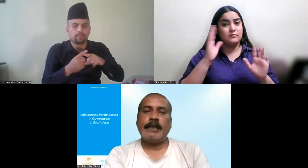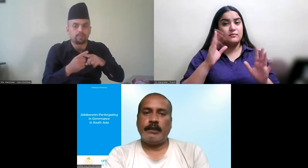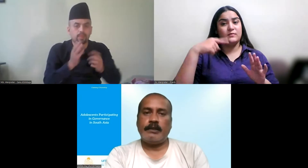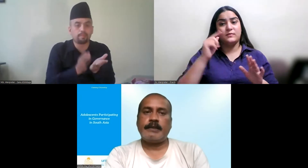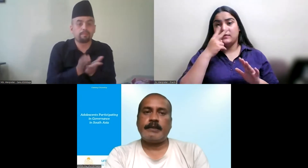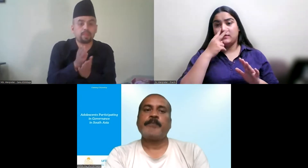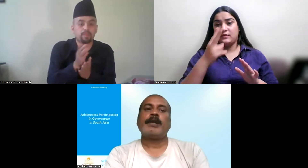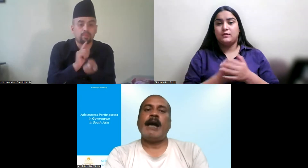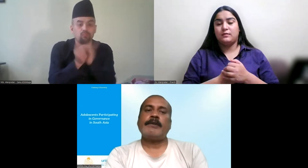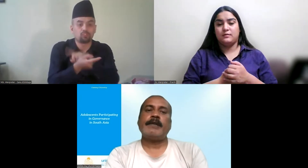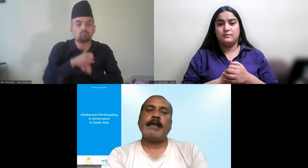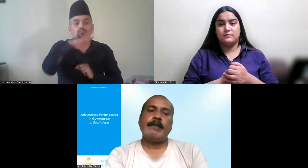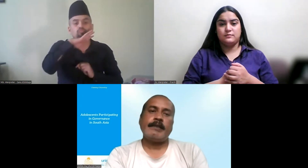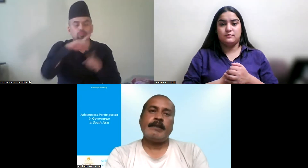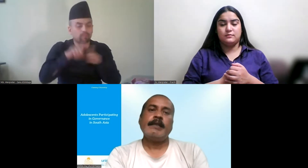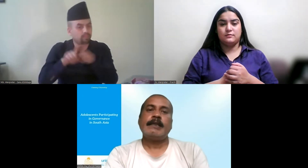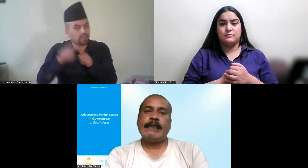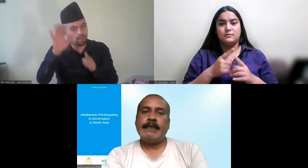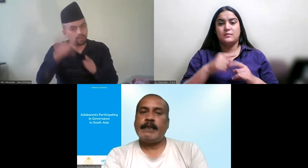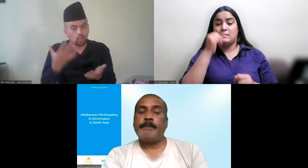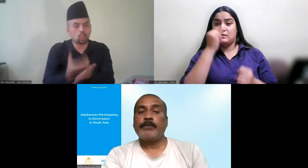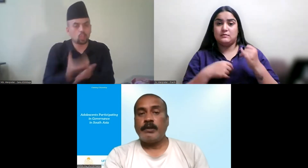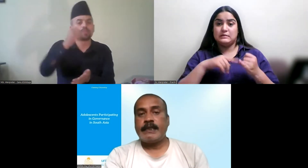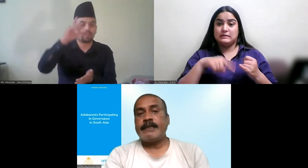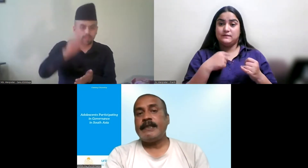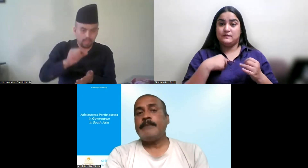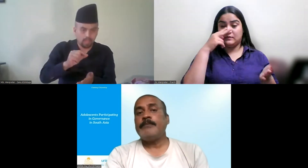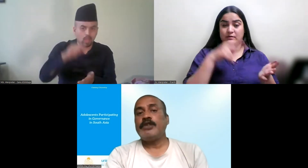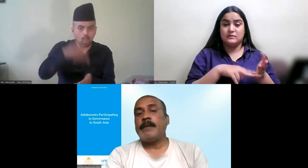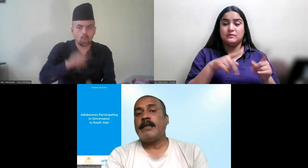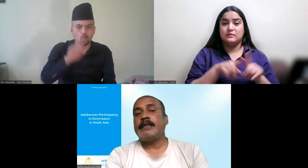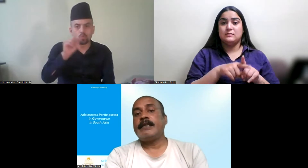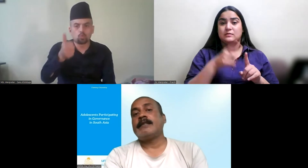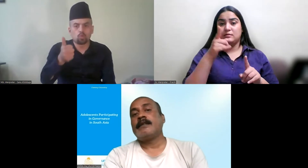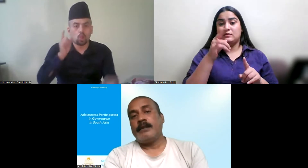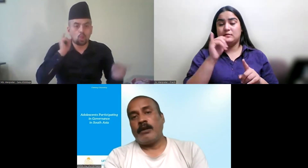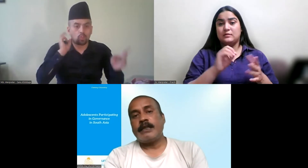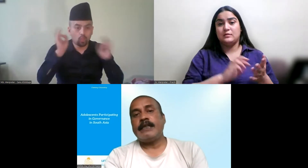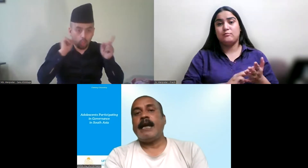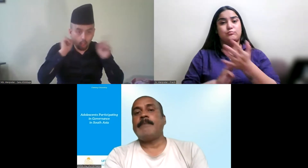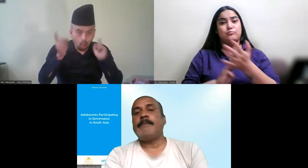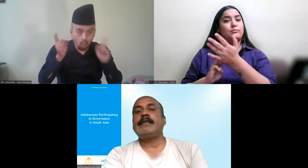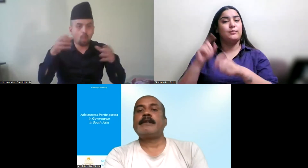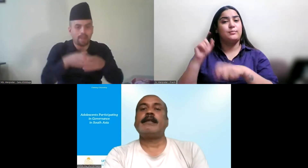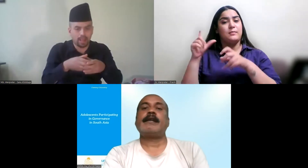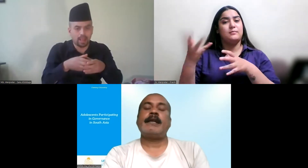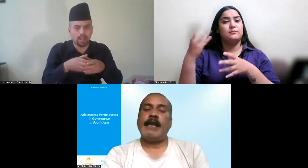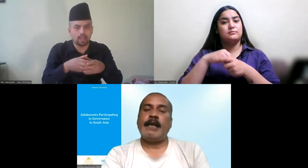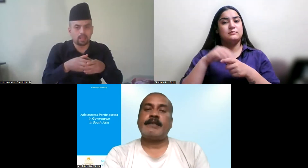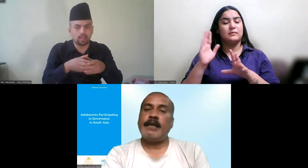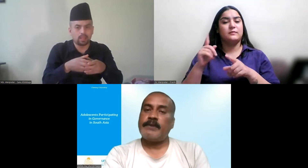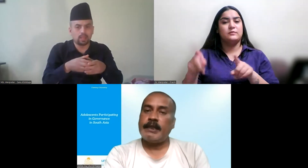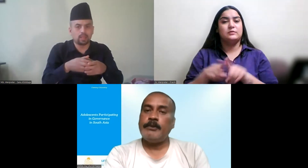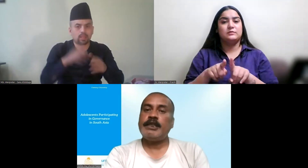in adults. After federalization, till date, 16 municipalities already have been declared